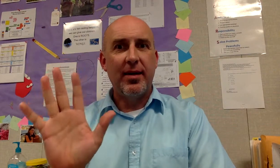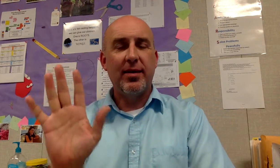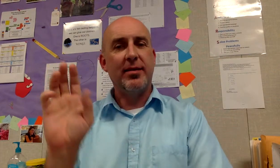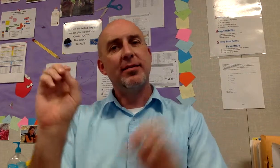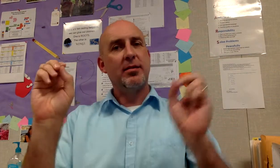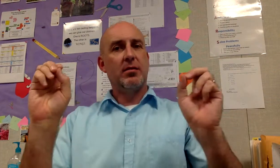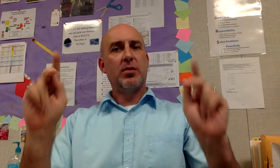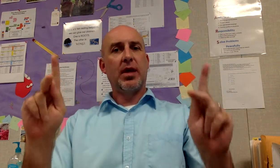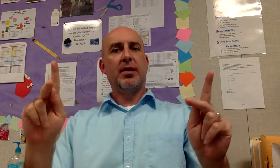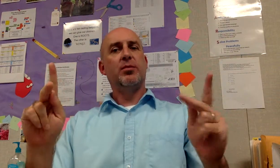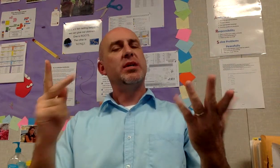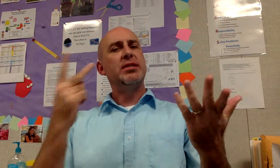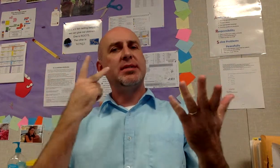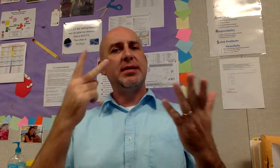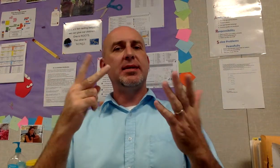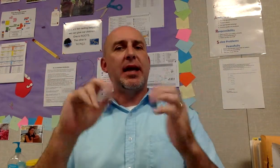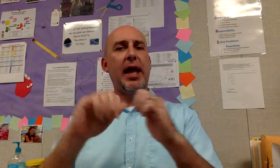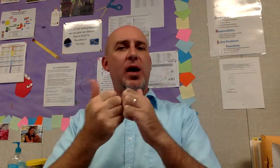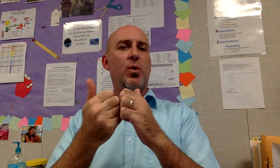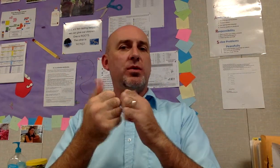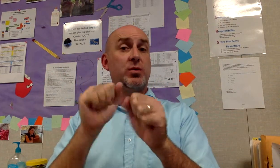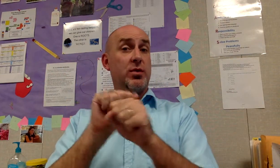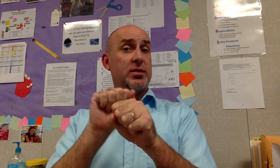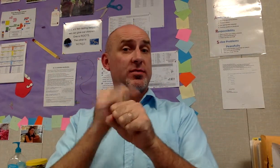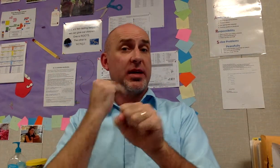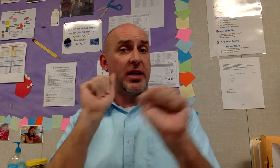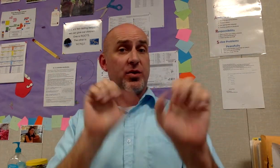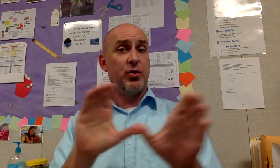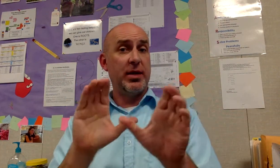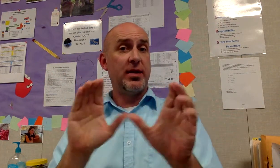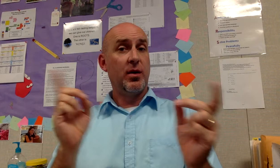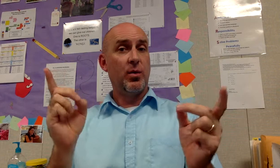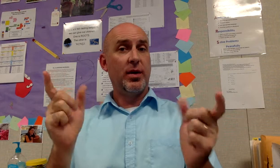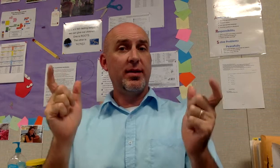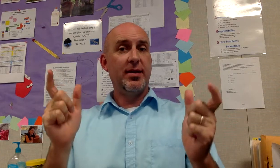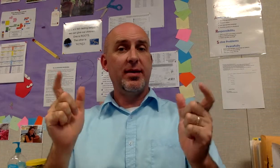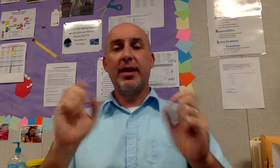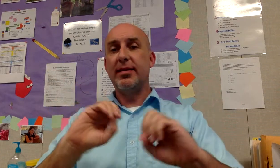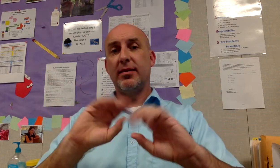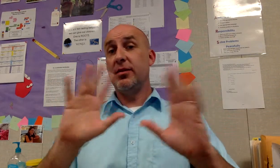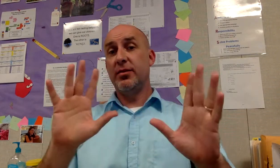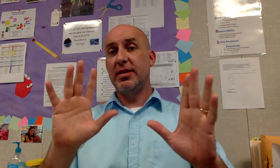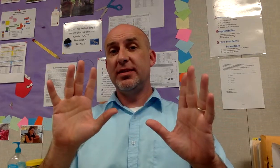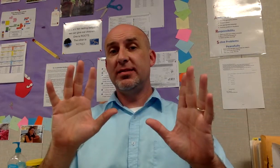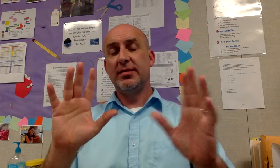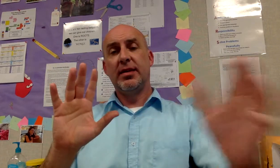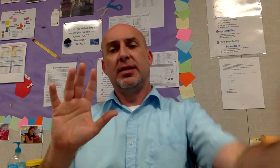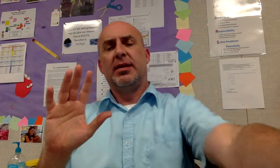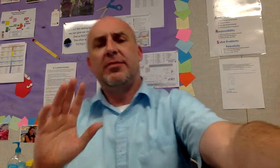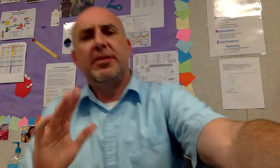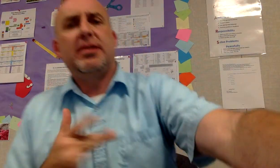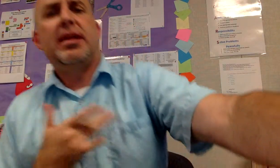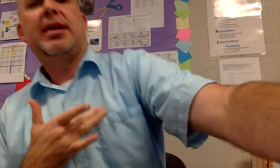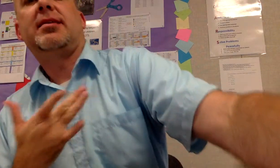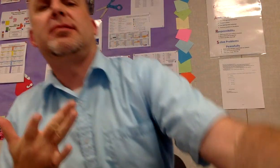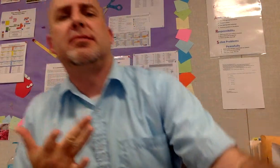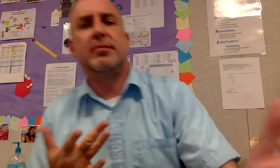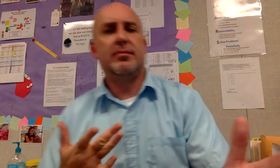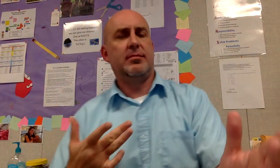Hi. Okay, we're going to see how this works if I can do it quickly and clearly. Feel like